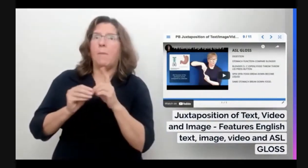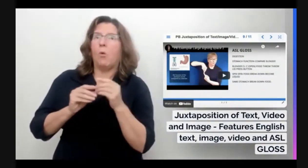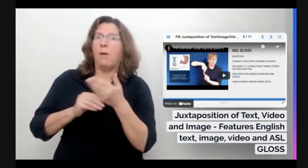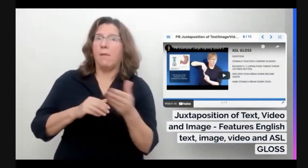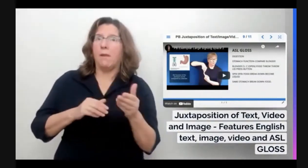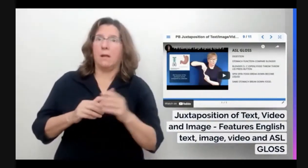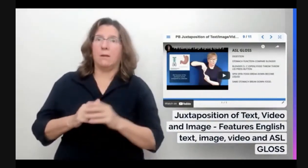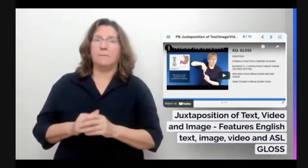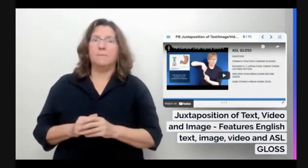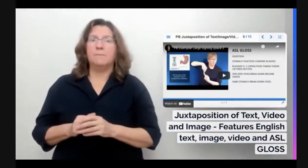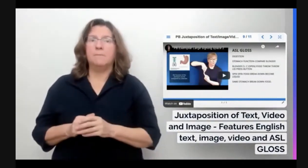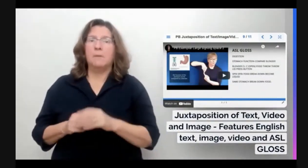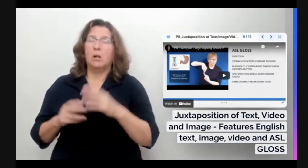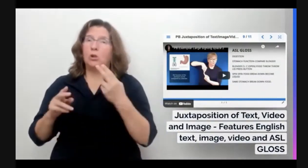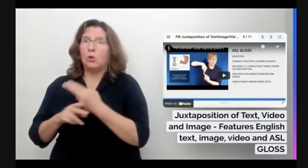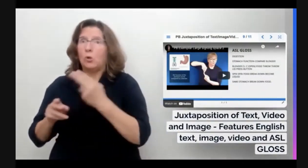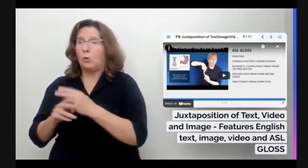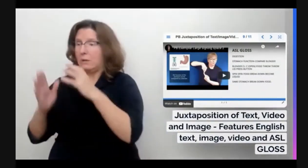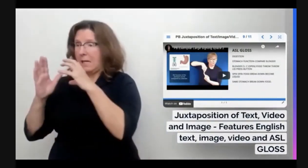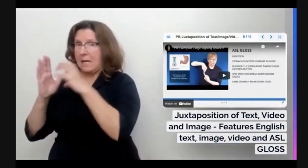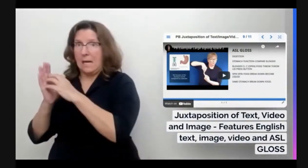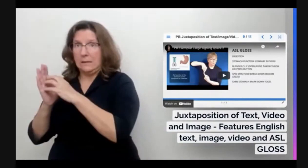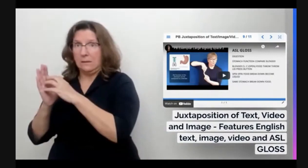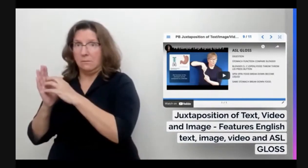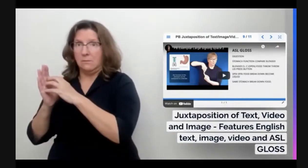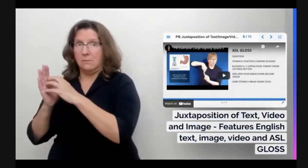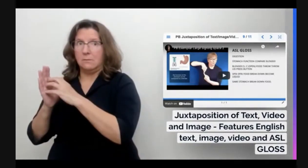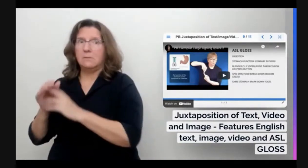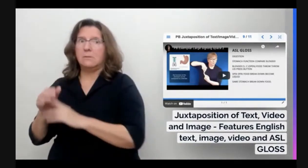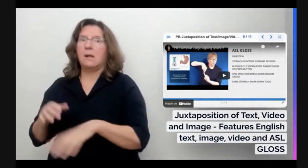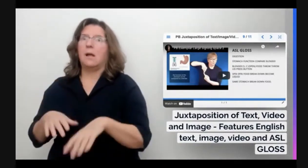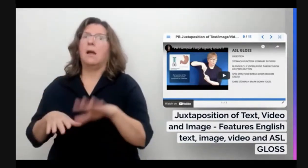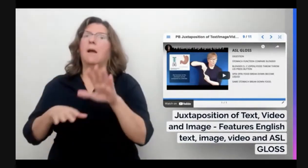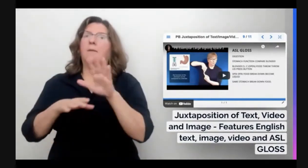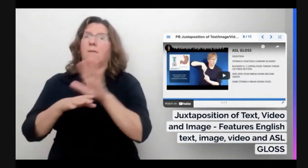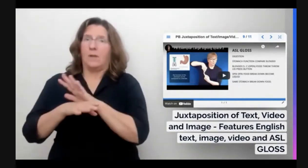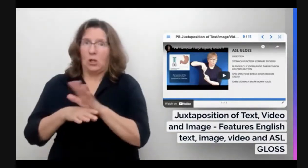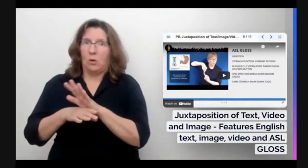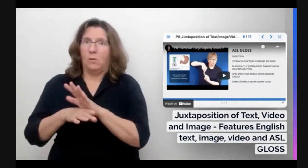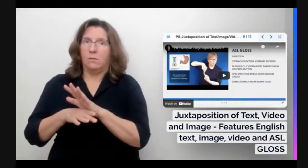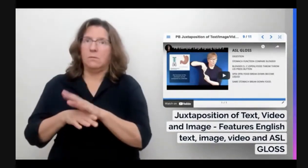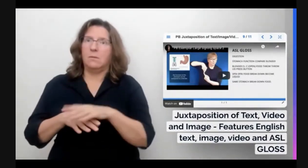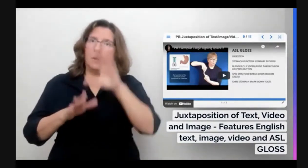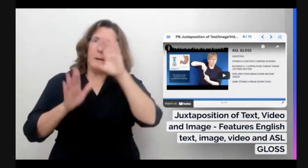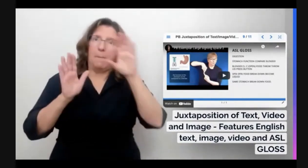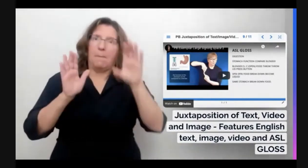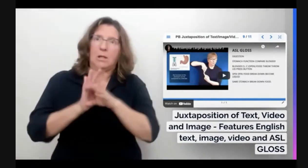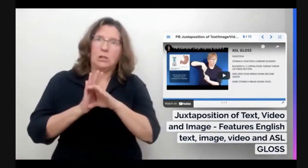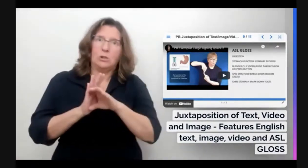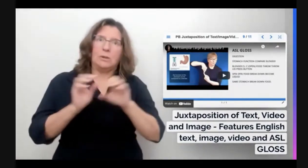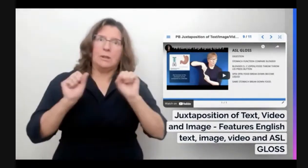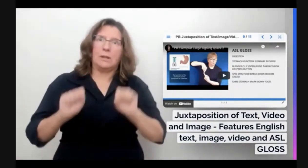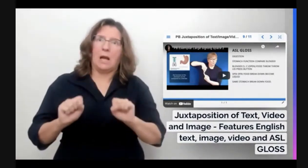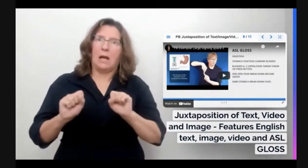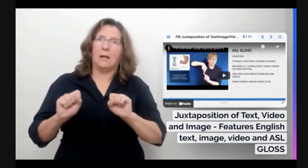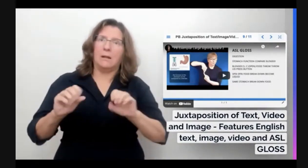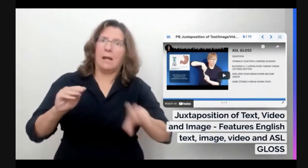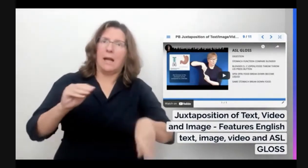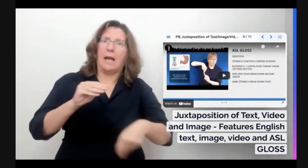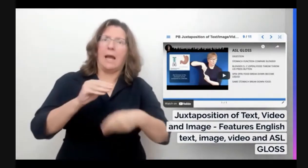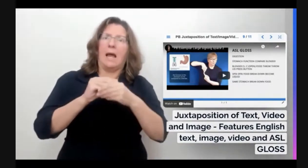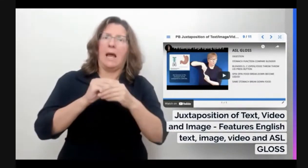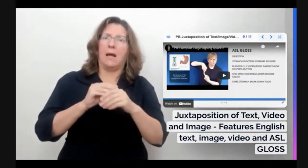this example, we add one more thing. You see the text box for the English, the video, and the